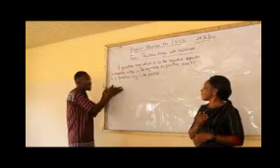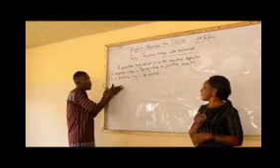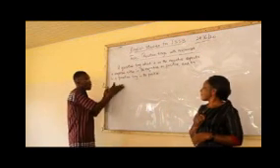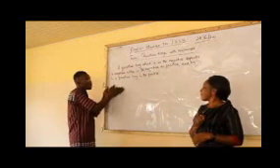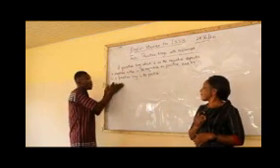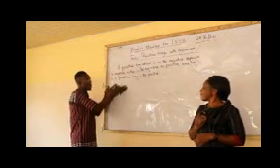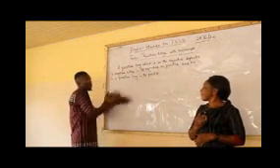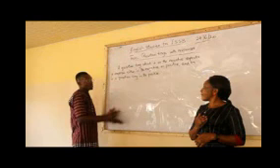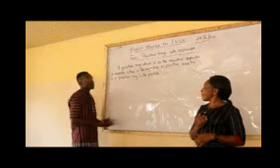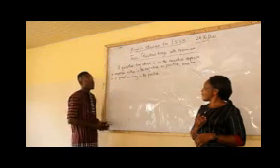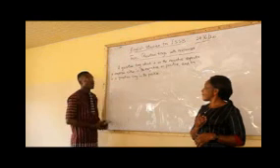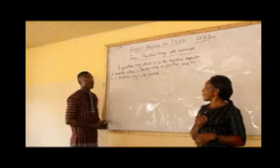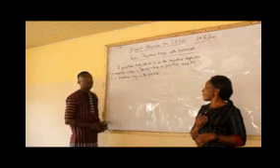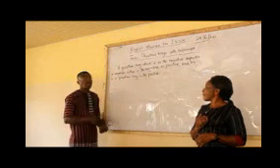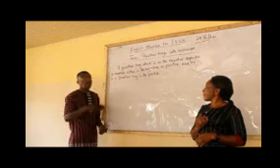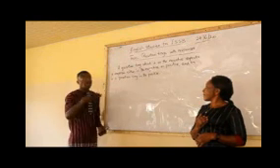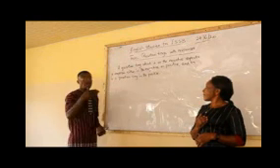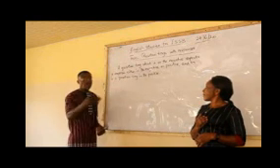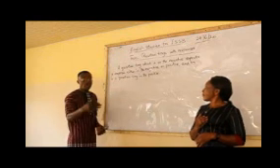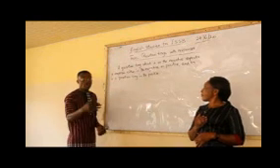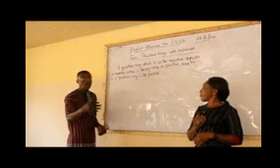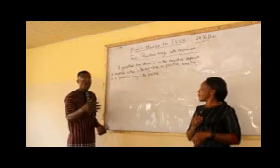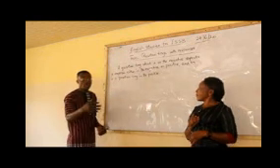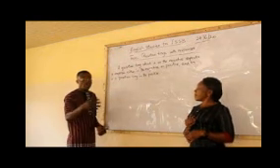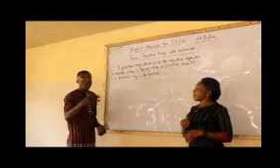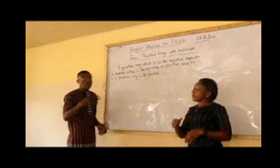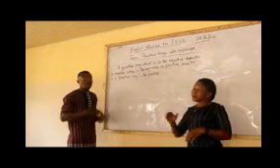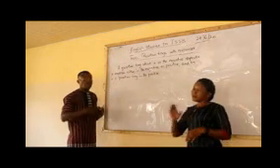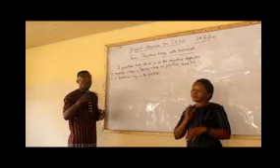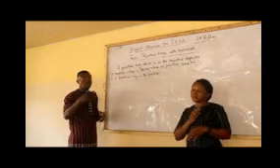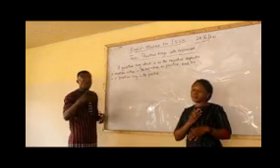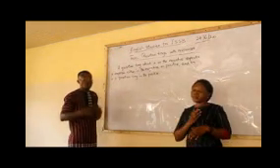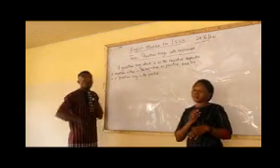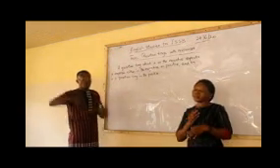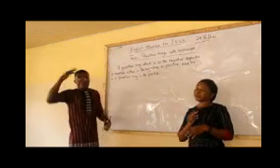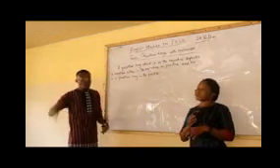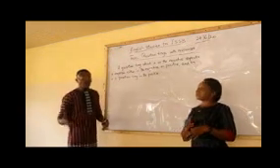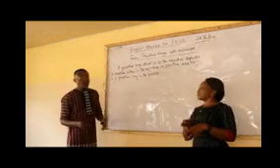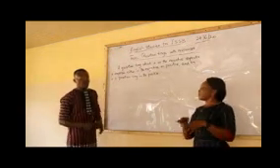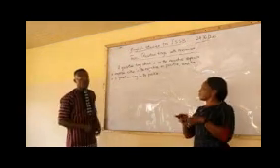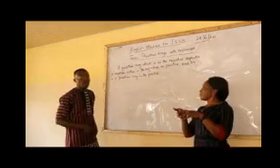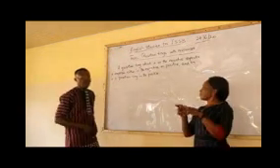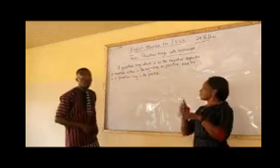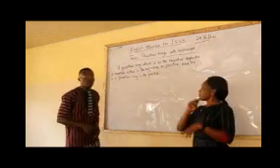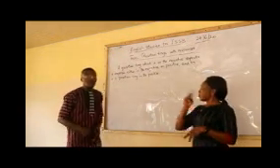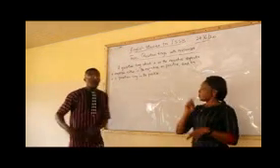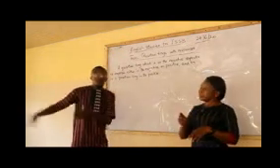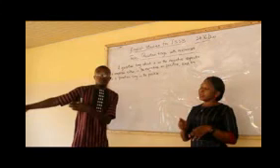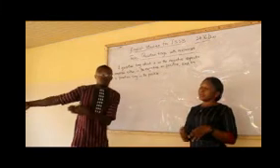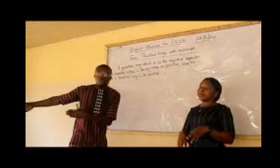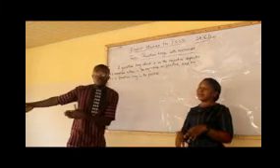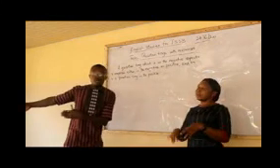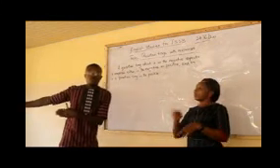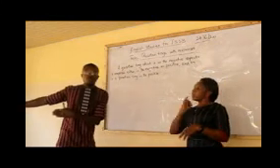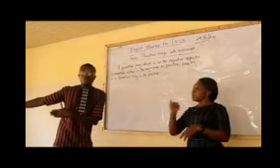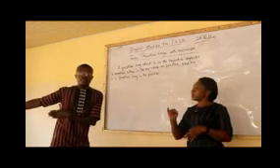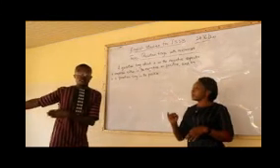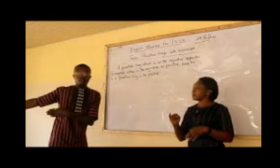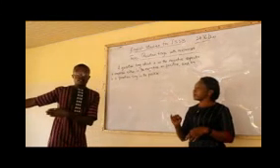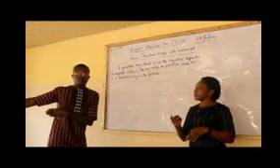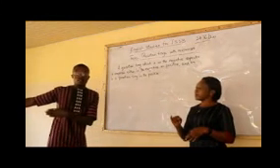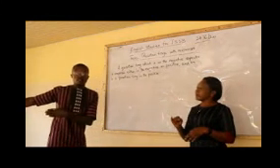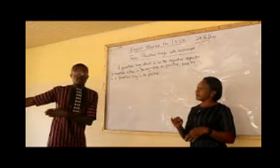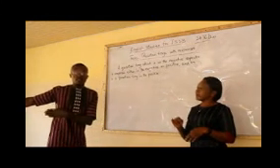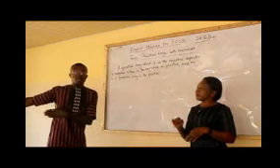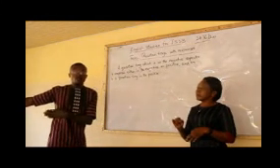two aspects of the answer, the yes and the no, with the remaining